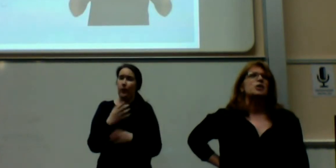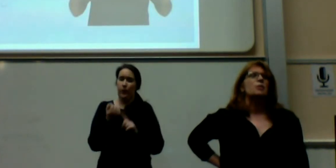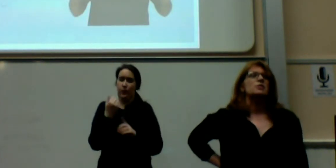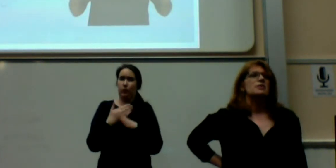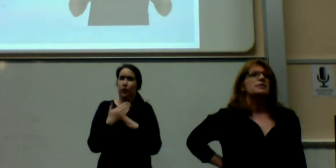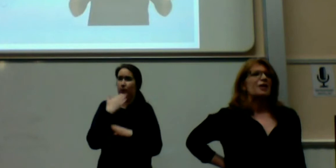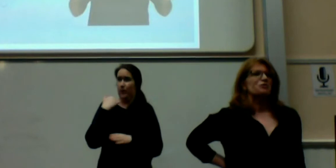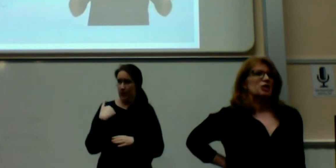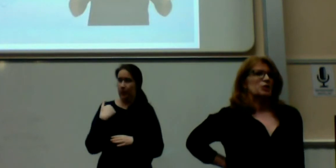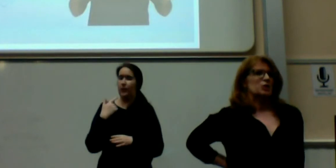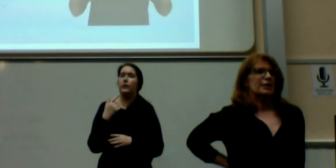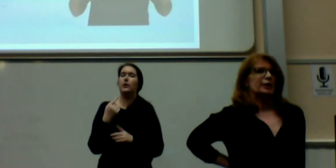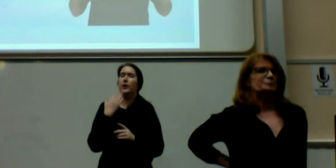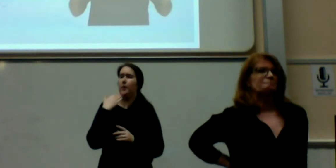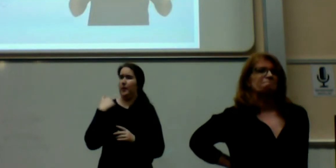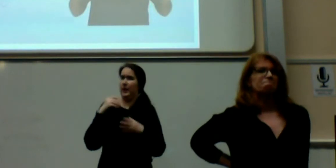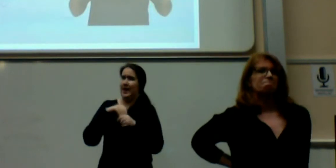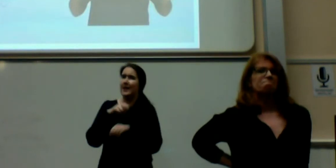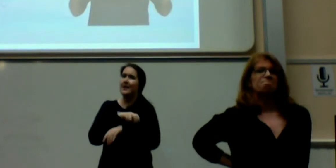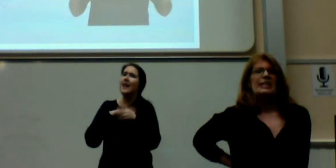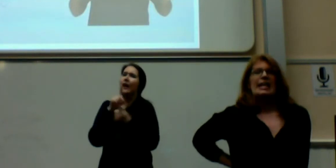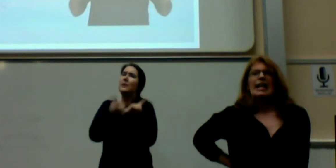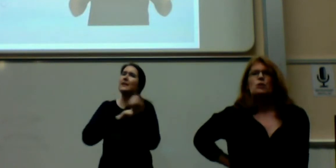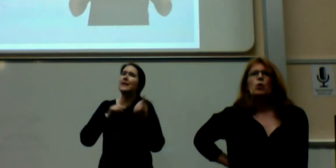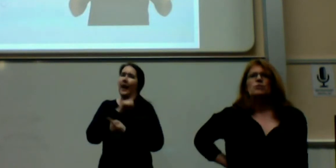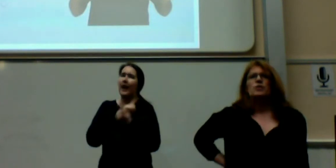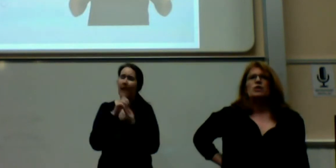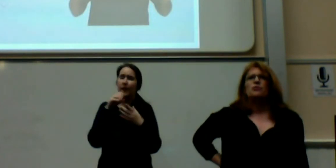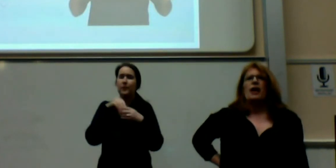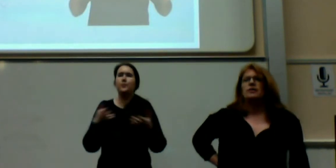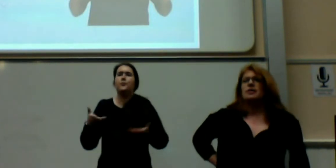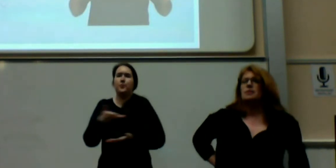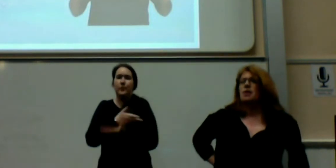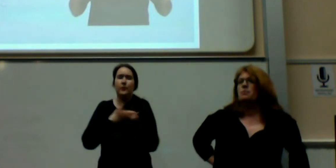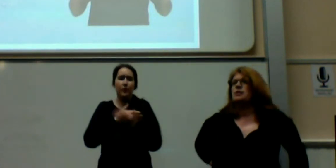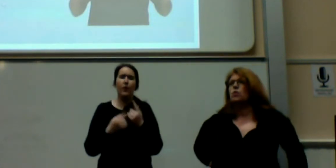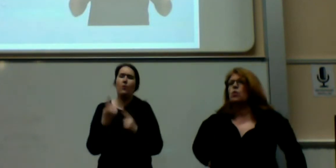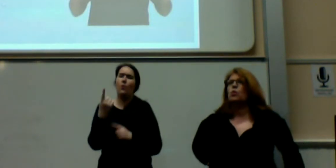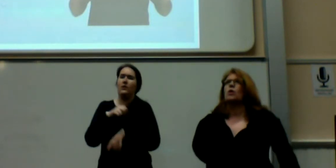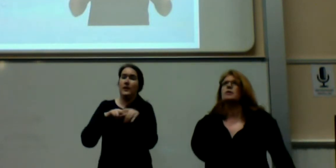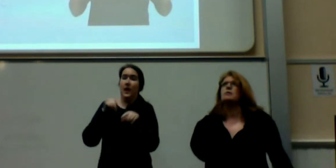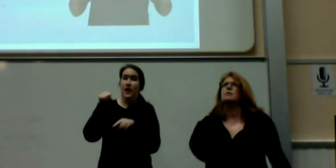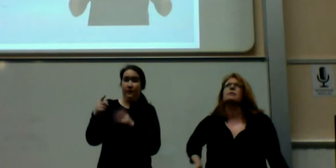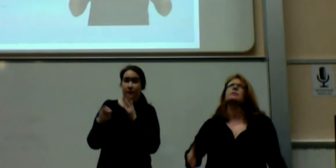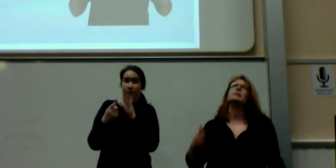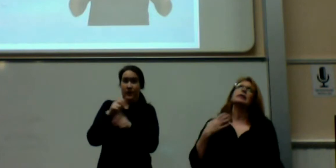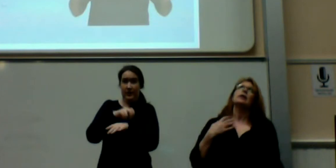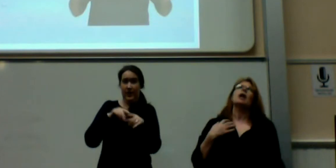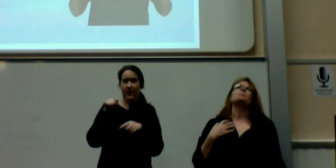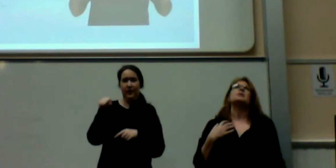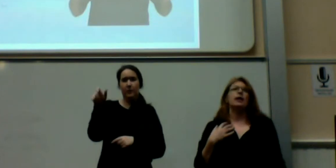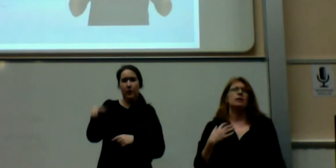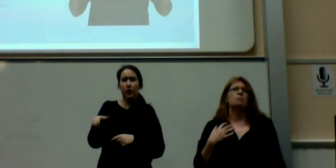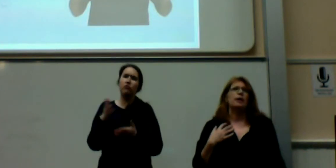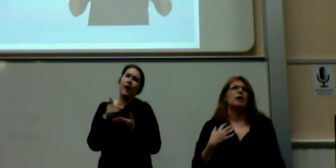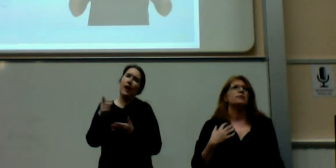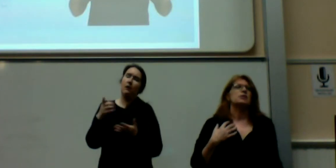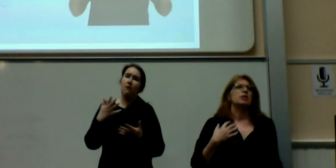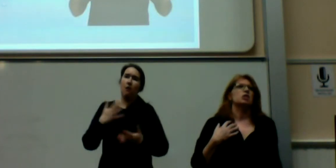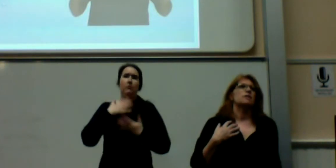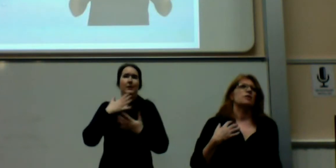And I was in a staff meeting recently, and one of the faculty members was upset